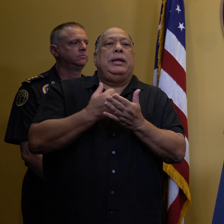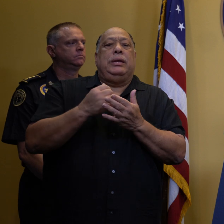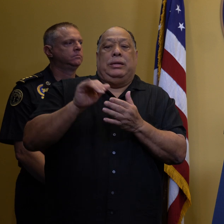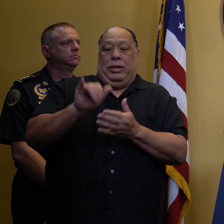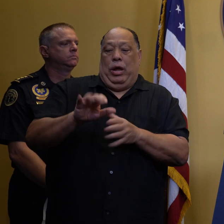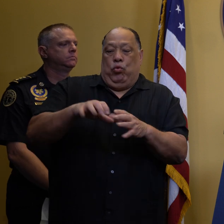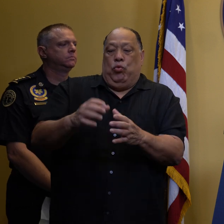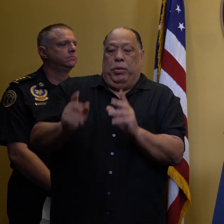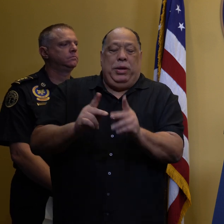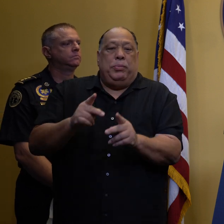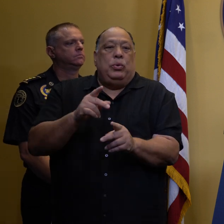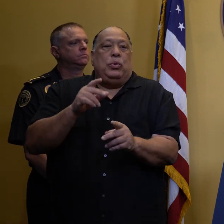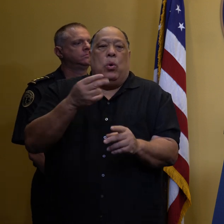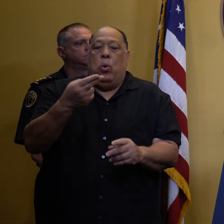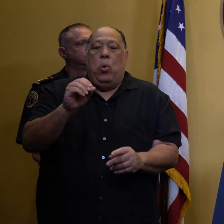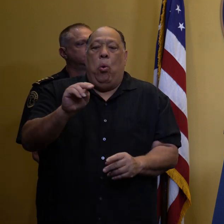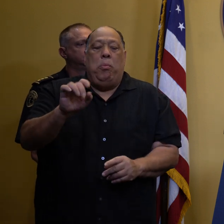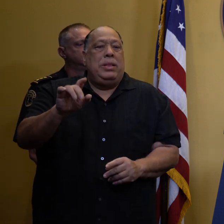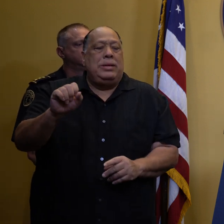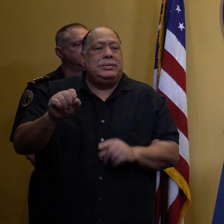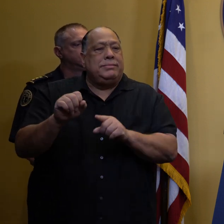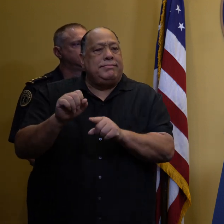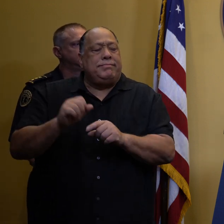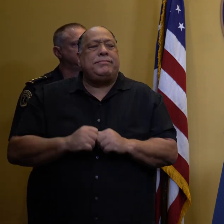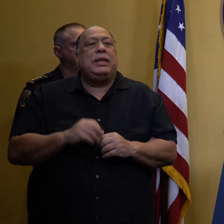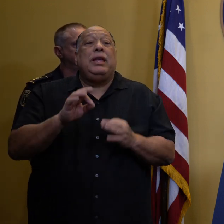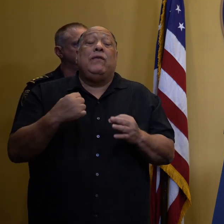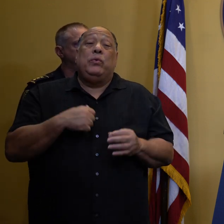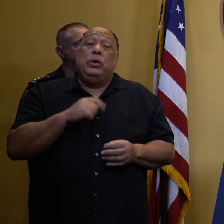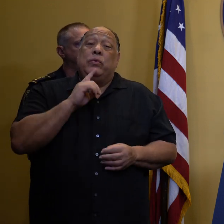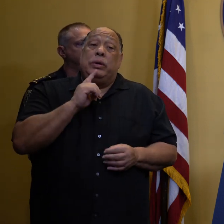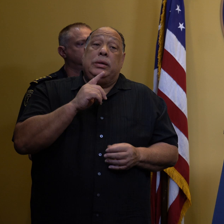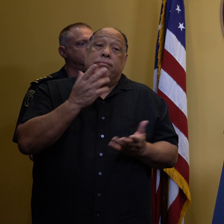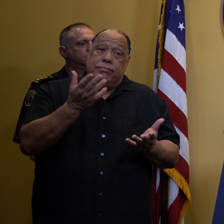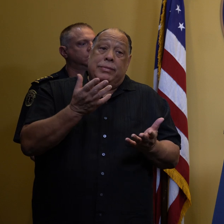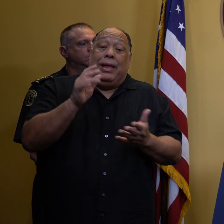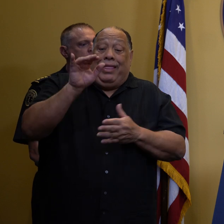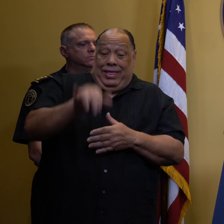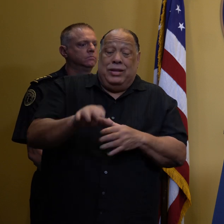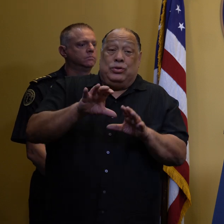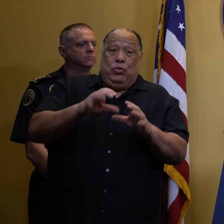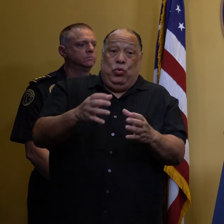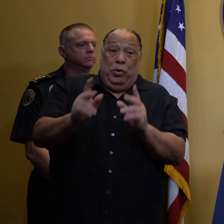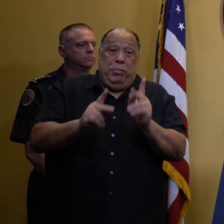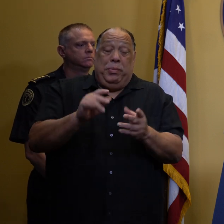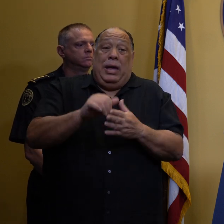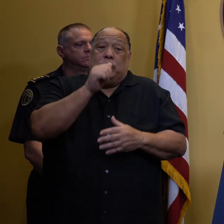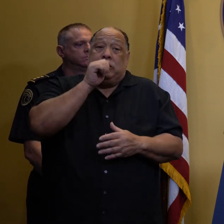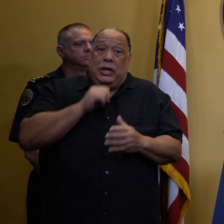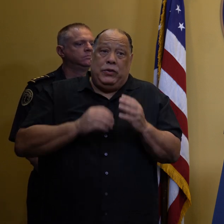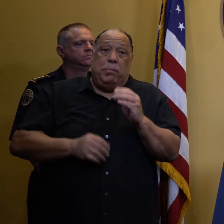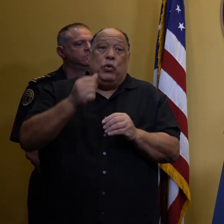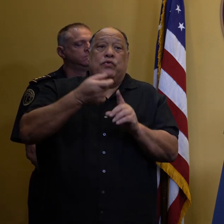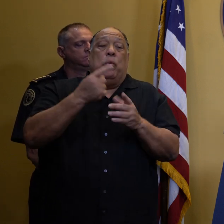vulnerable group of unhoused individuals. And if we're being completely candid, that is the group that is going to suffer the most